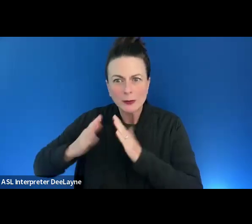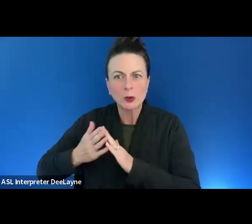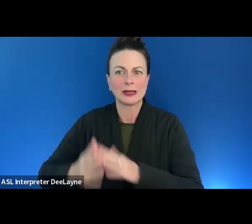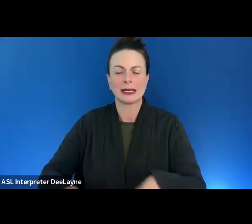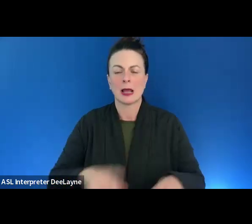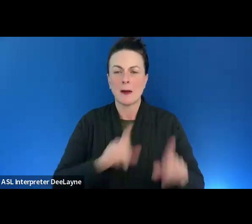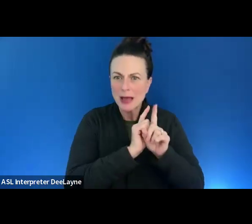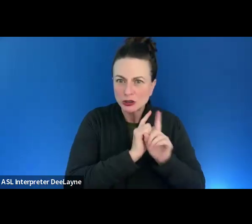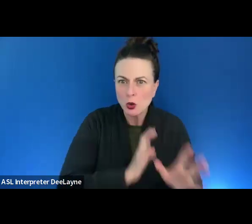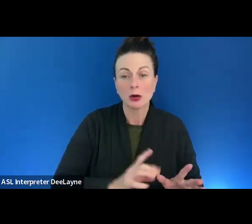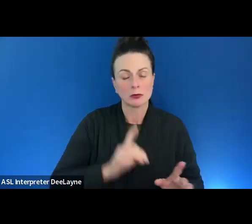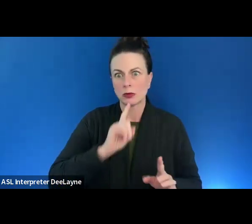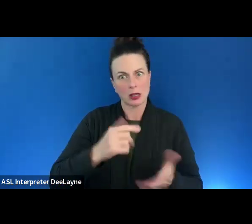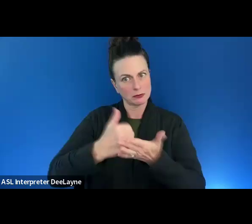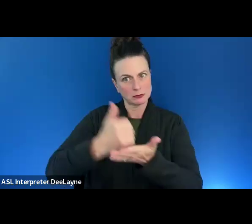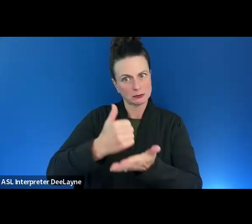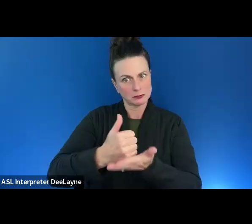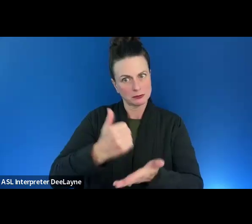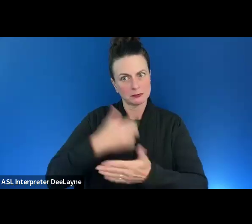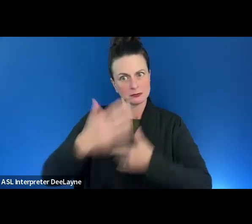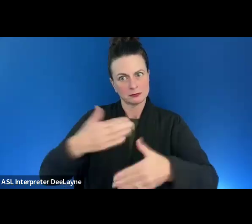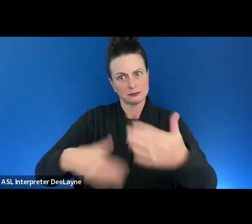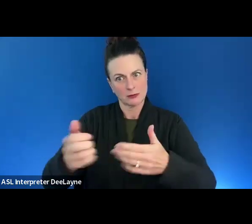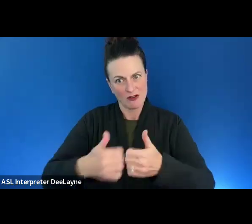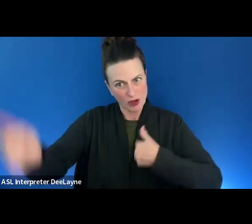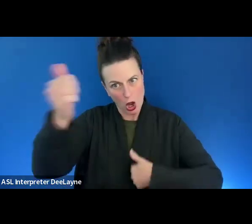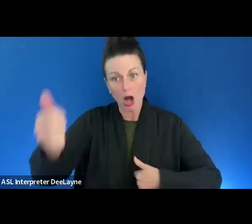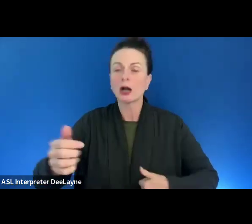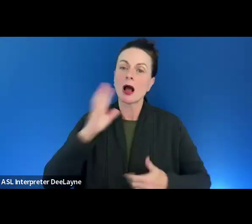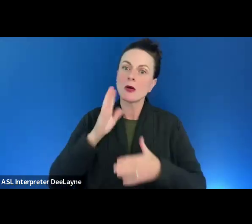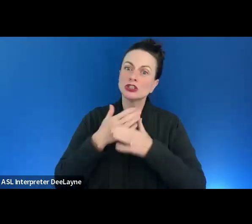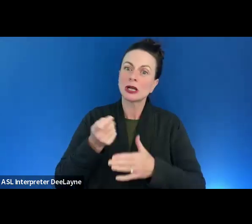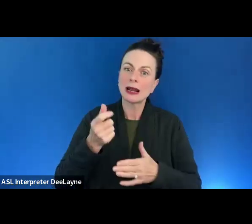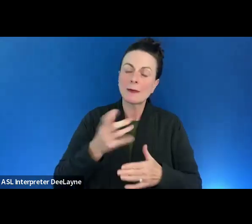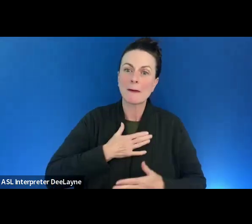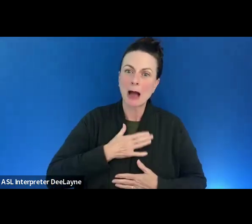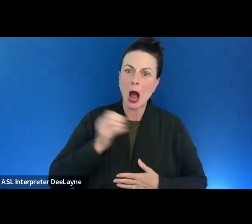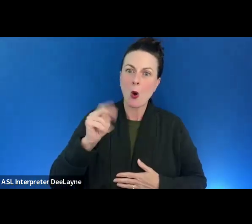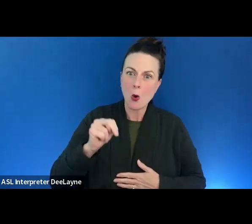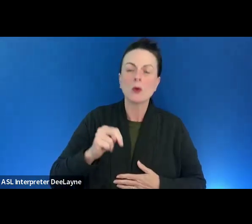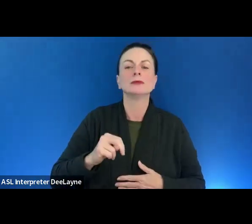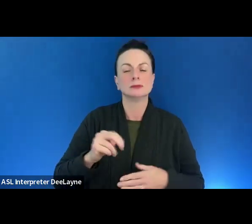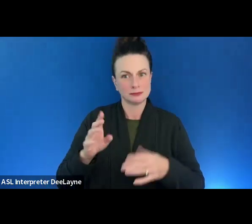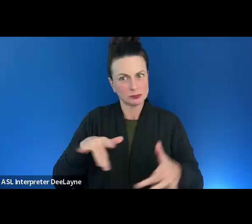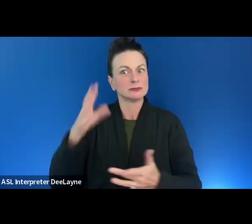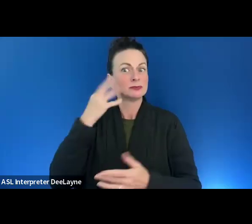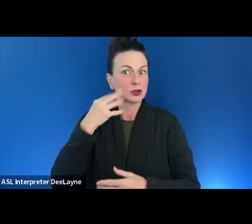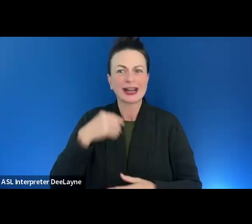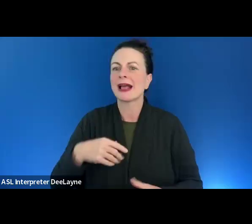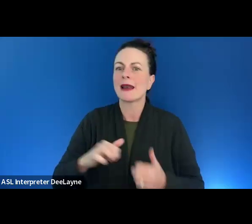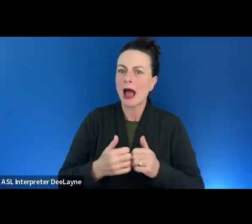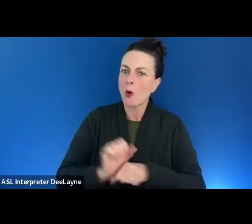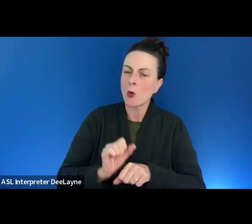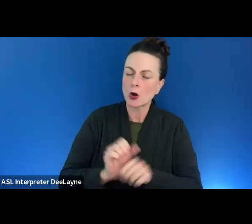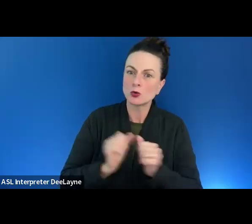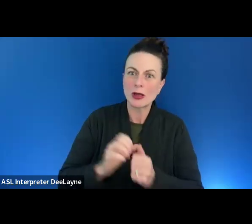with mentors, this is what really helps get us far. I'll share a little bit about my own entrepreneurship journey and how I've been able to work